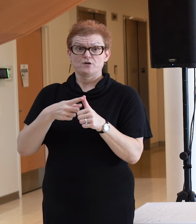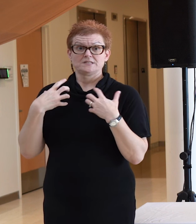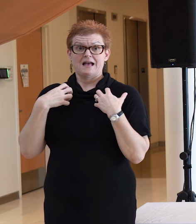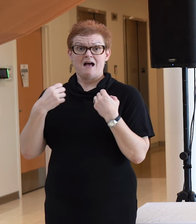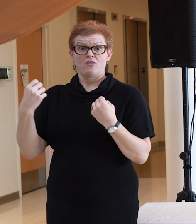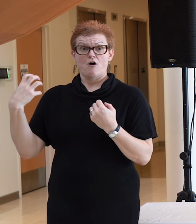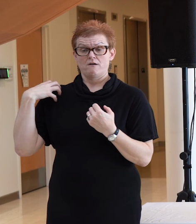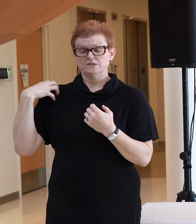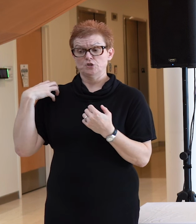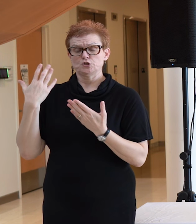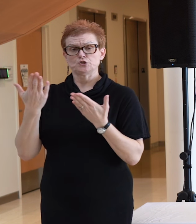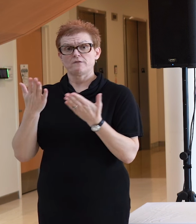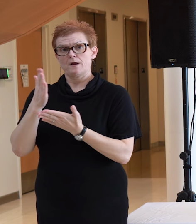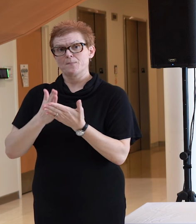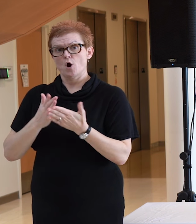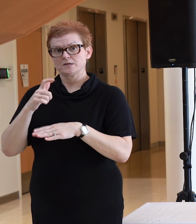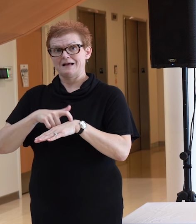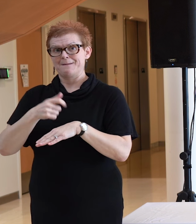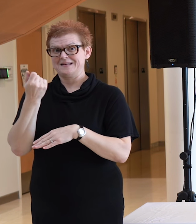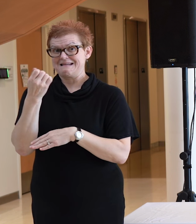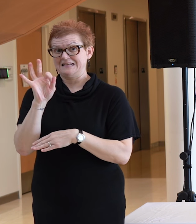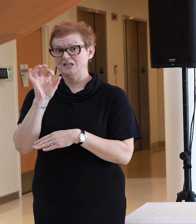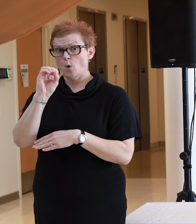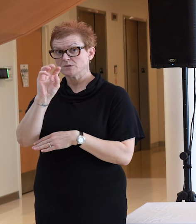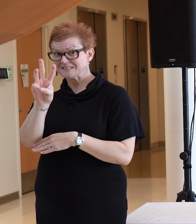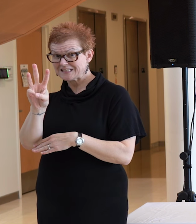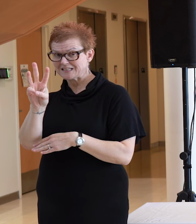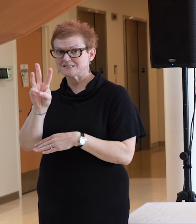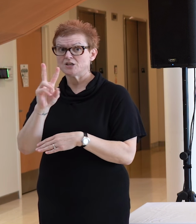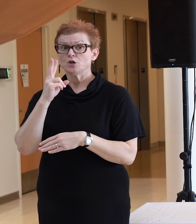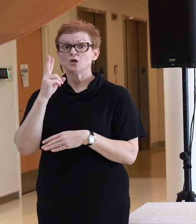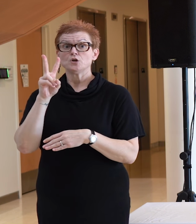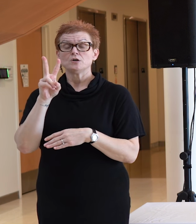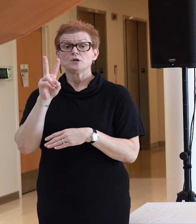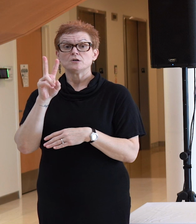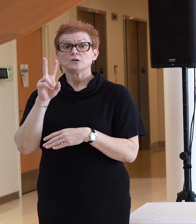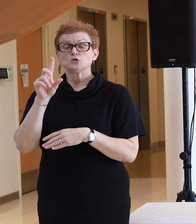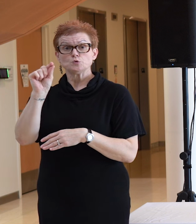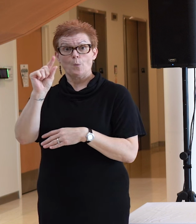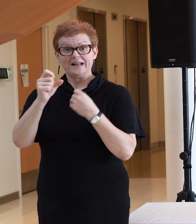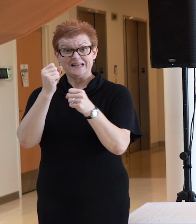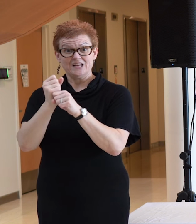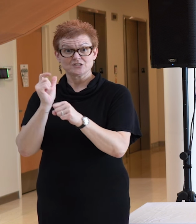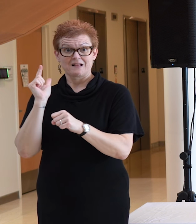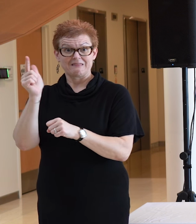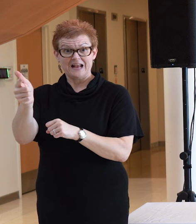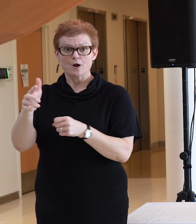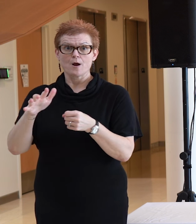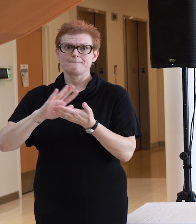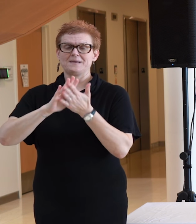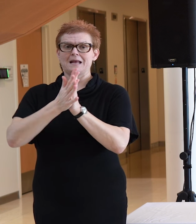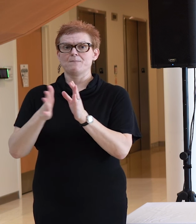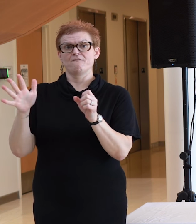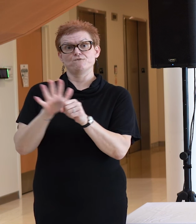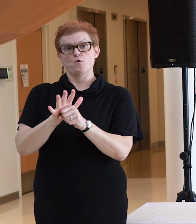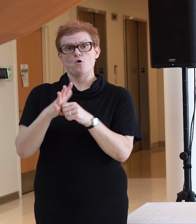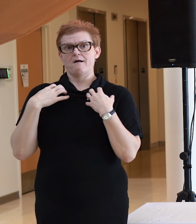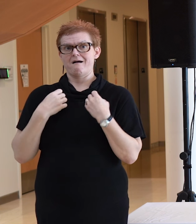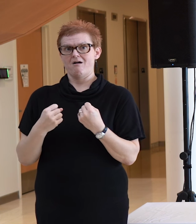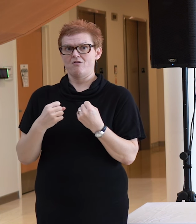serving part-time in this role in 1906. 2 decades later, DPH became a full-time health department with a grant of